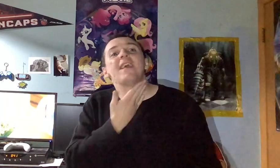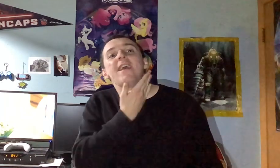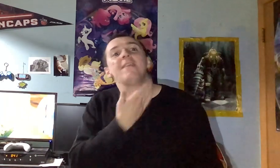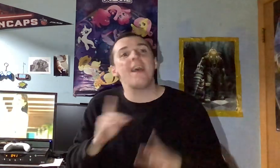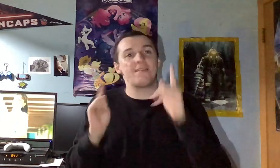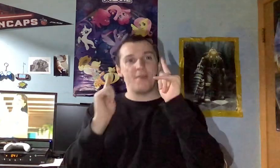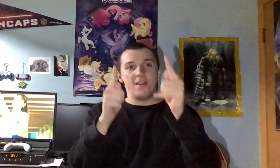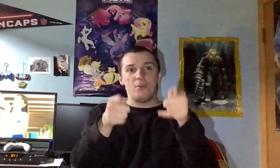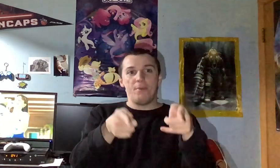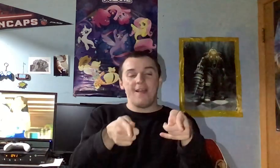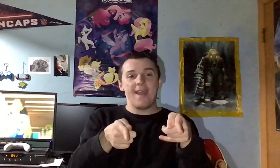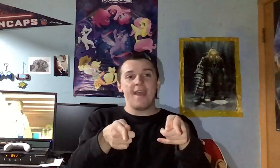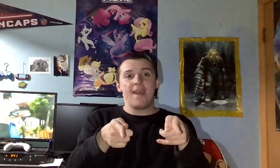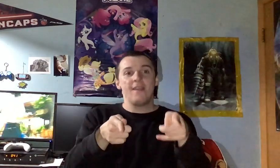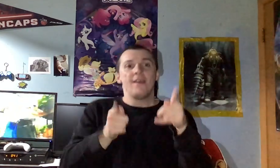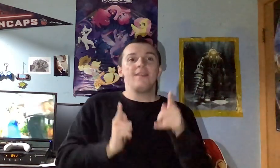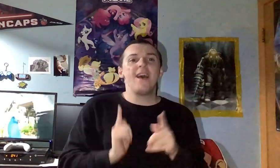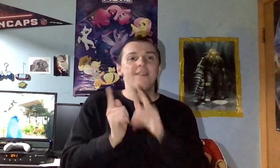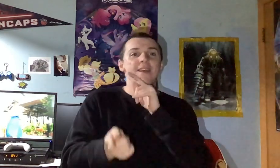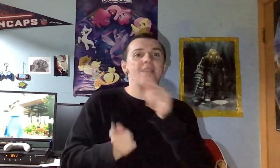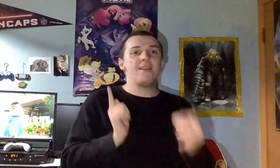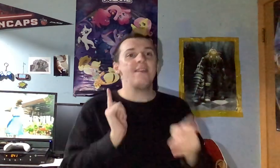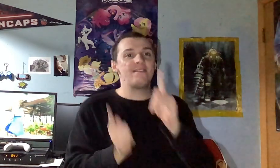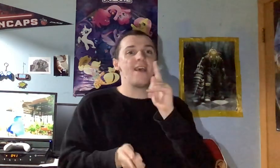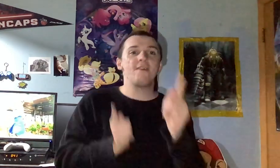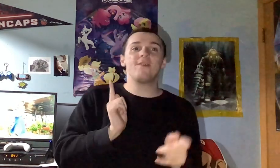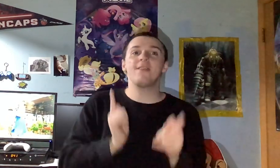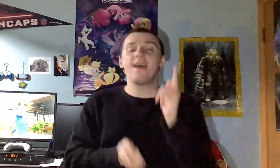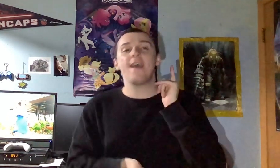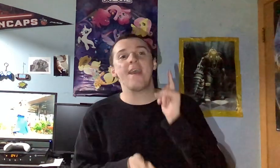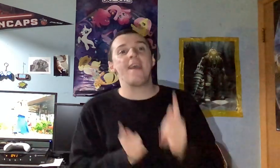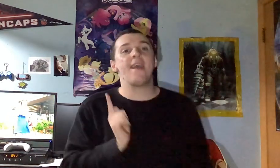skin, that's my new plan. Nothing is everything.